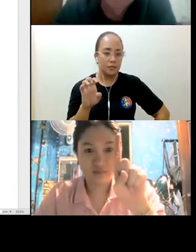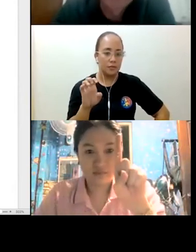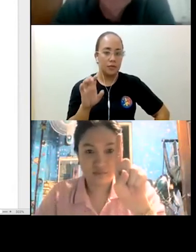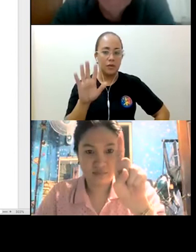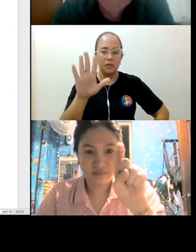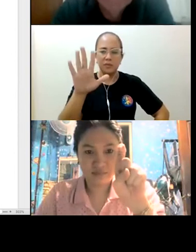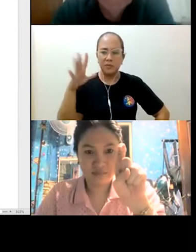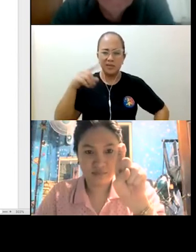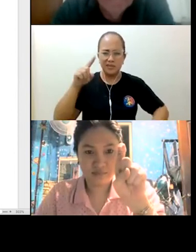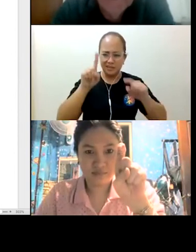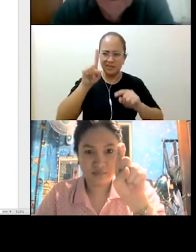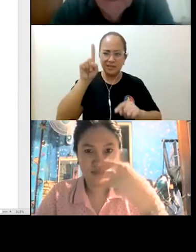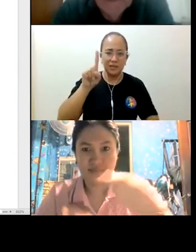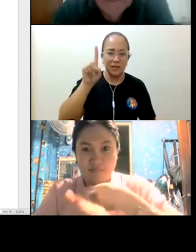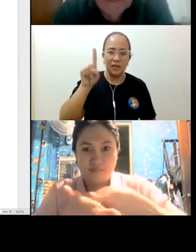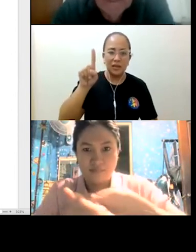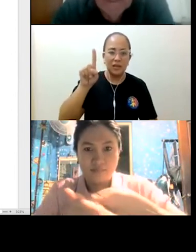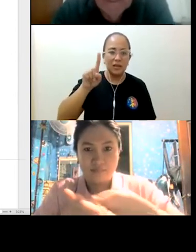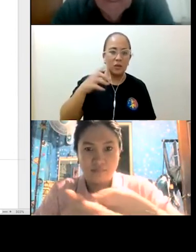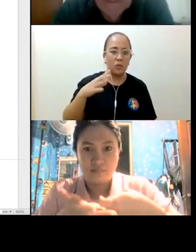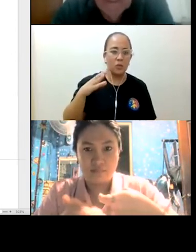Can we go back up to whiteout?